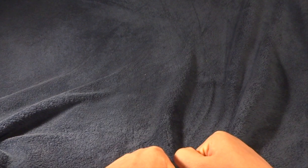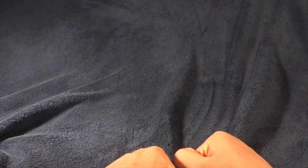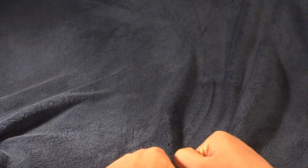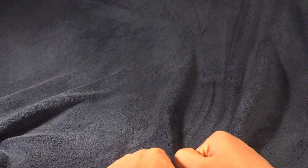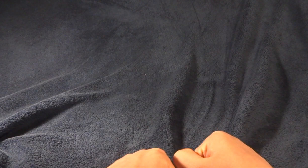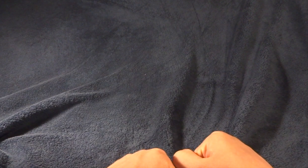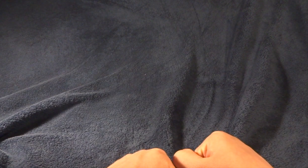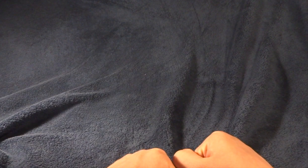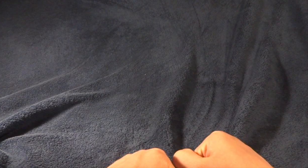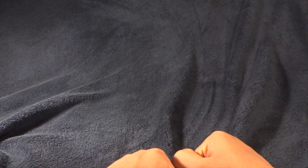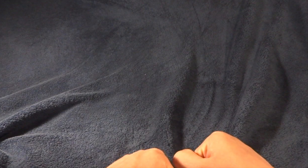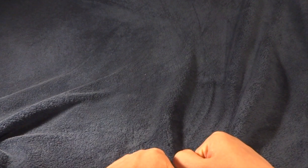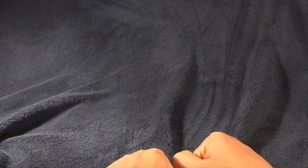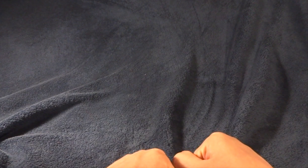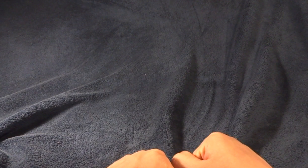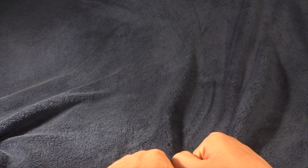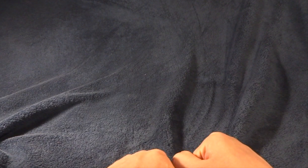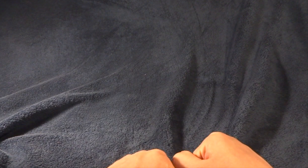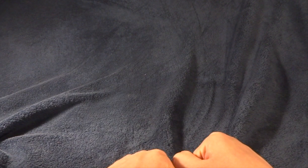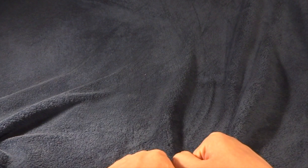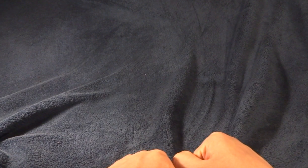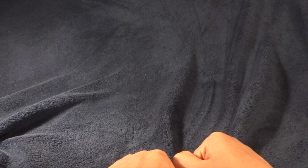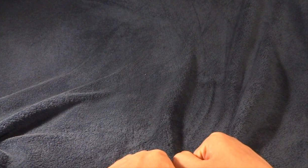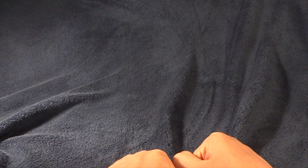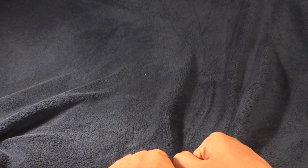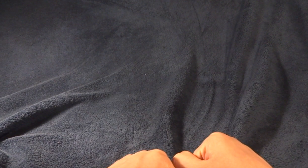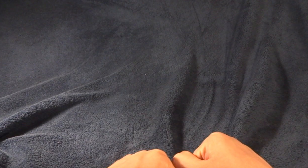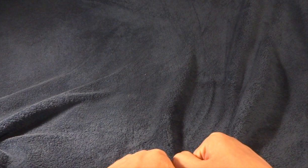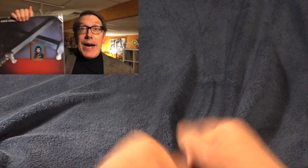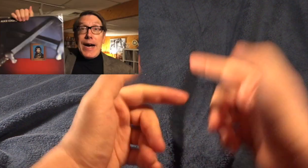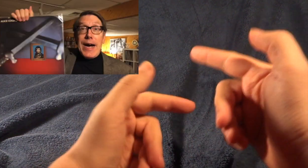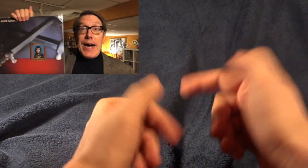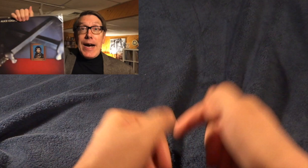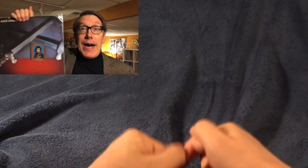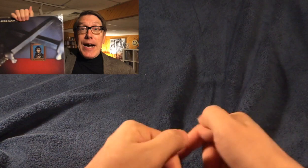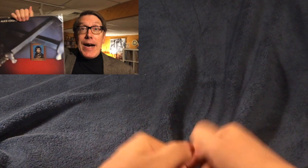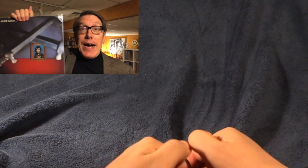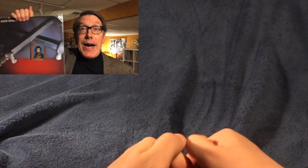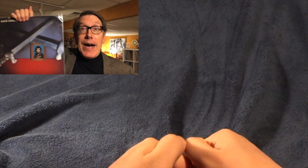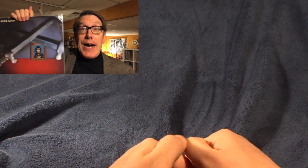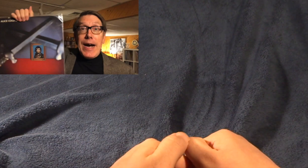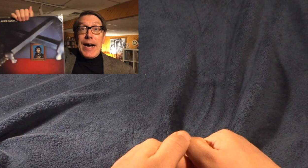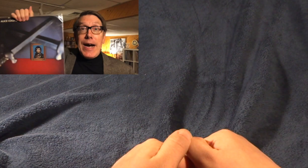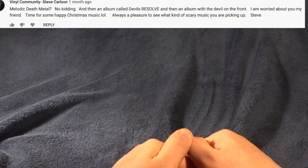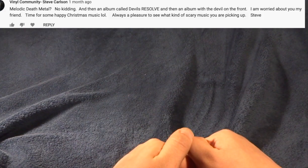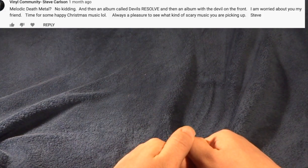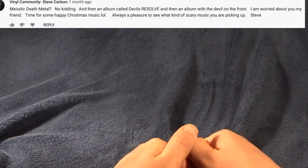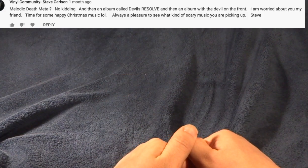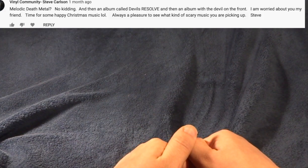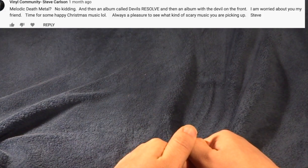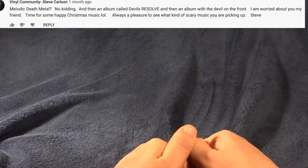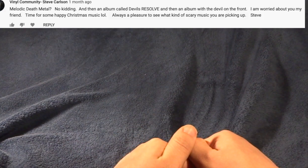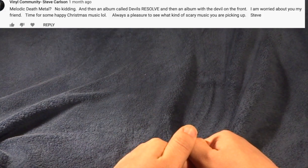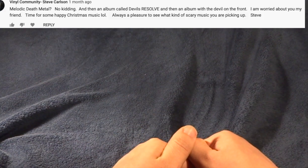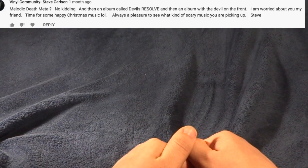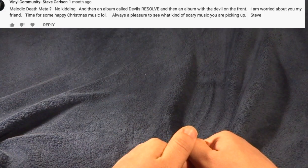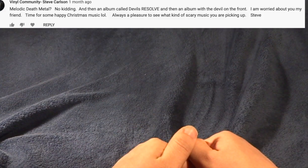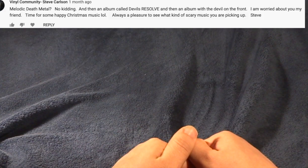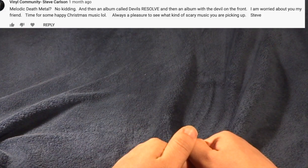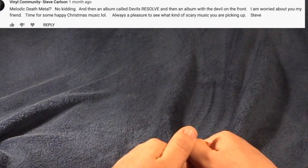I notice that someone has commented and there's, oh, Steve has seen my video and was waiting to see happy